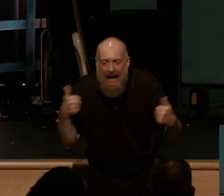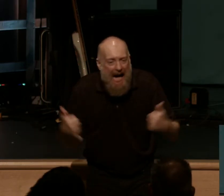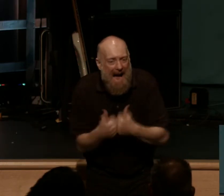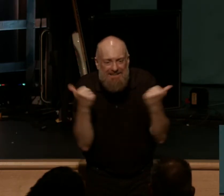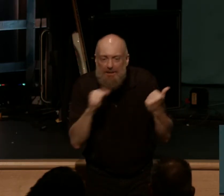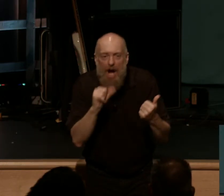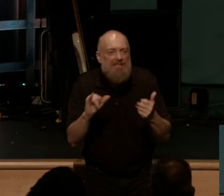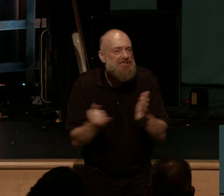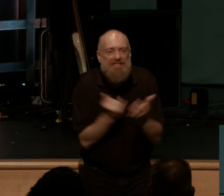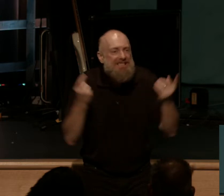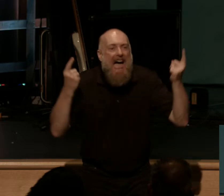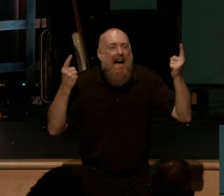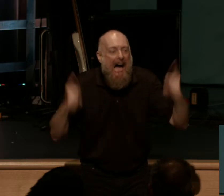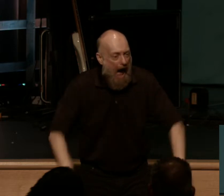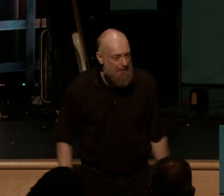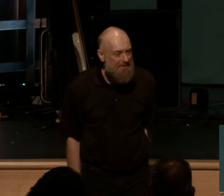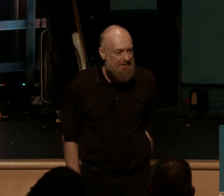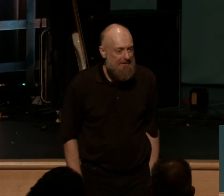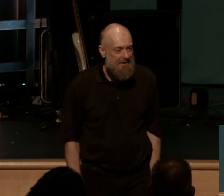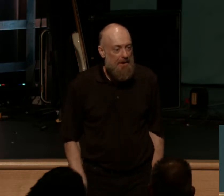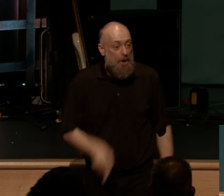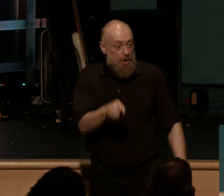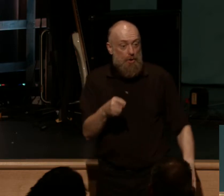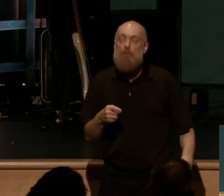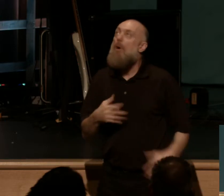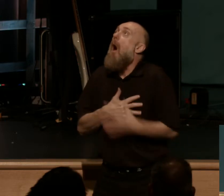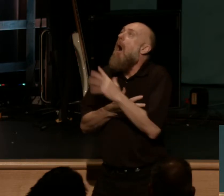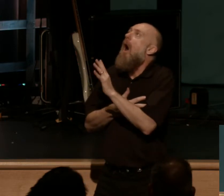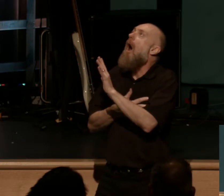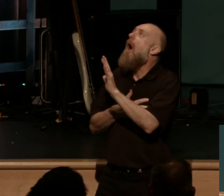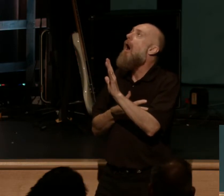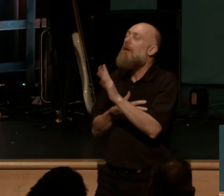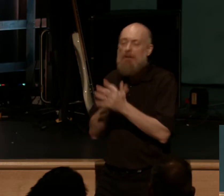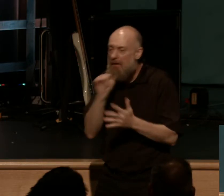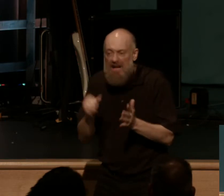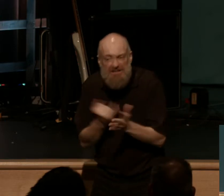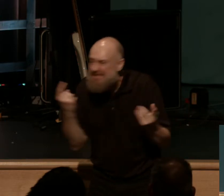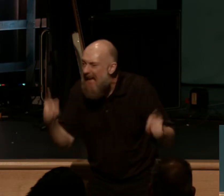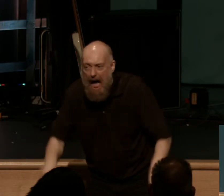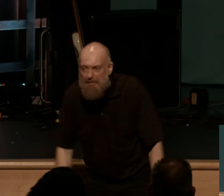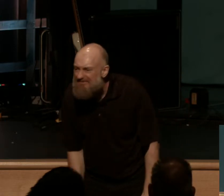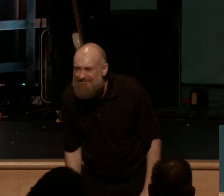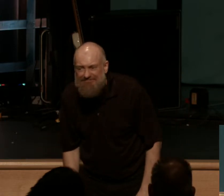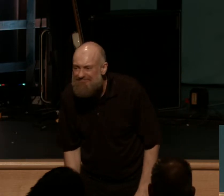You don't stumble into it without an intentional pursuit of God.